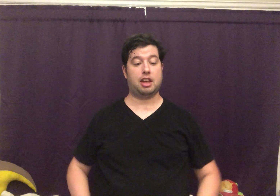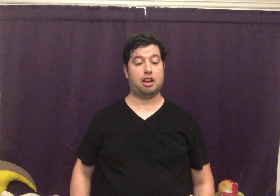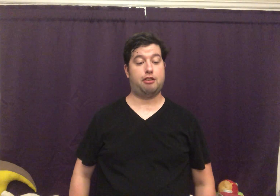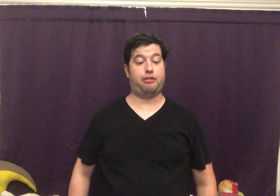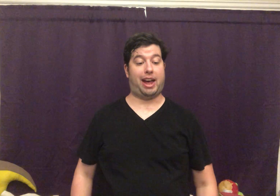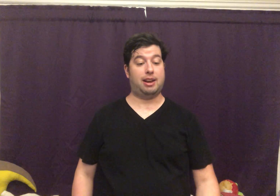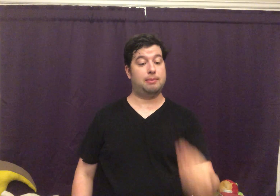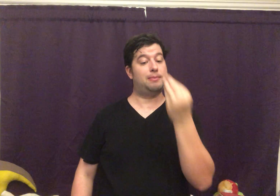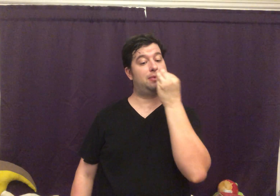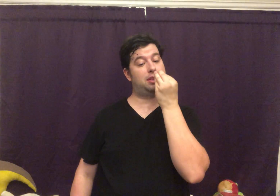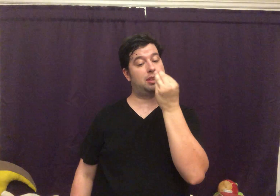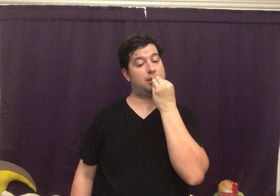Fed.